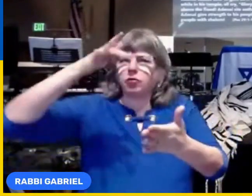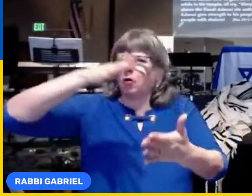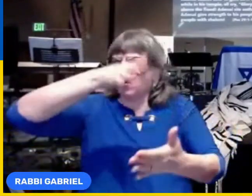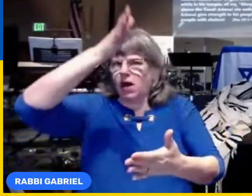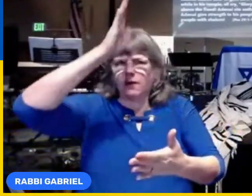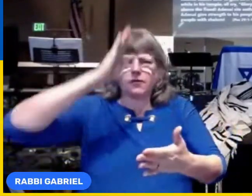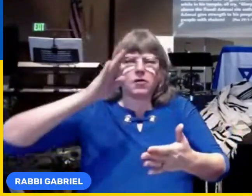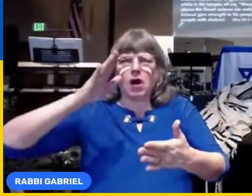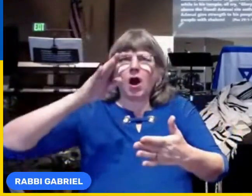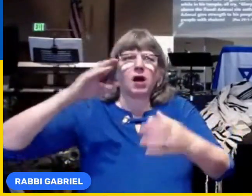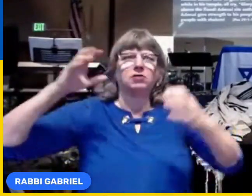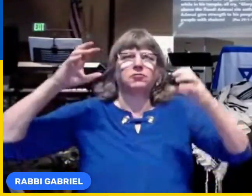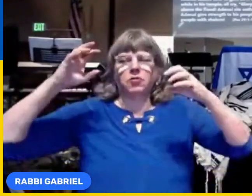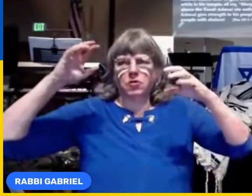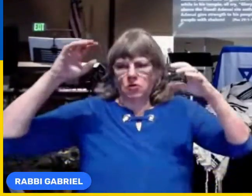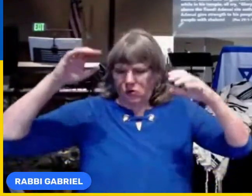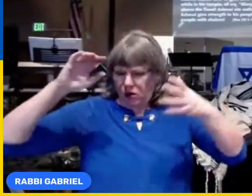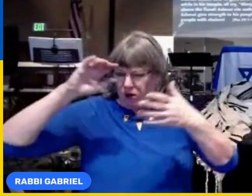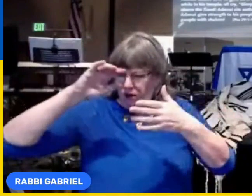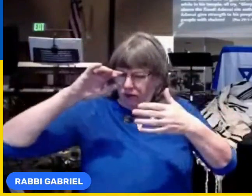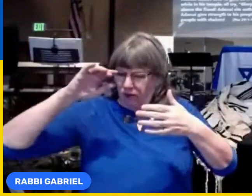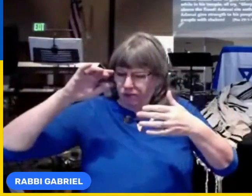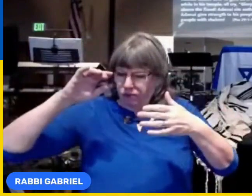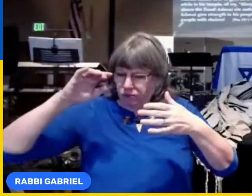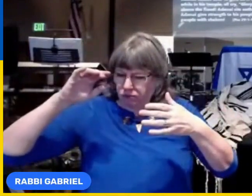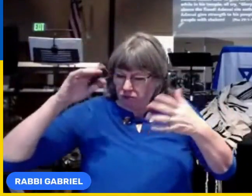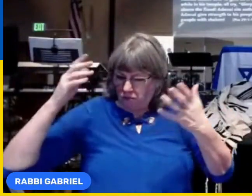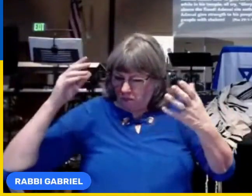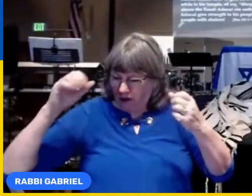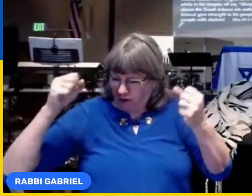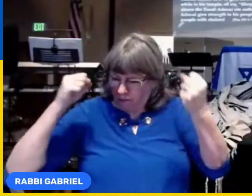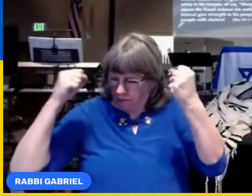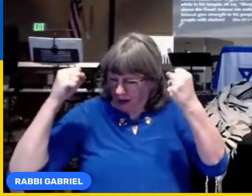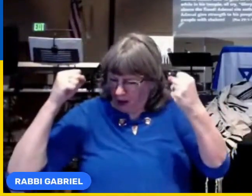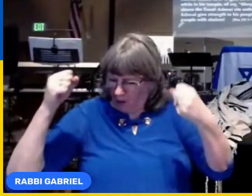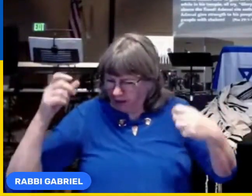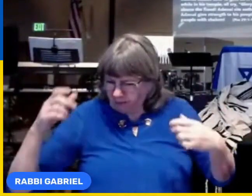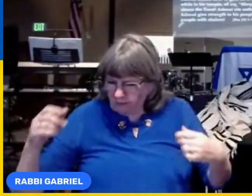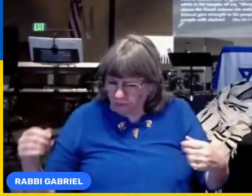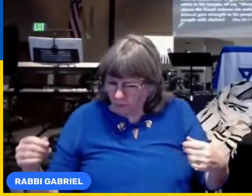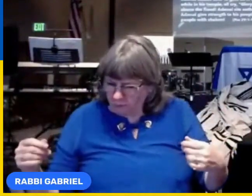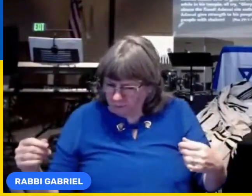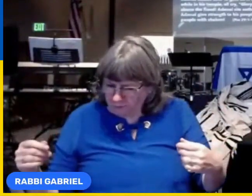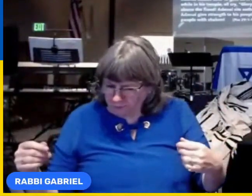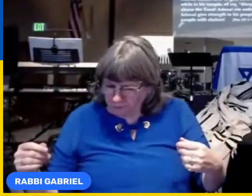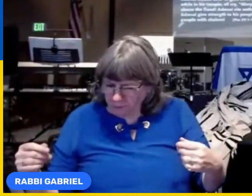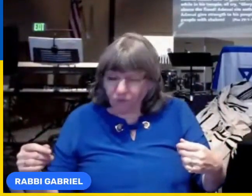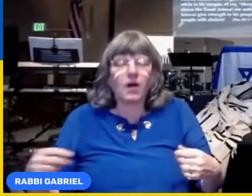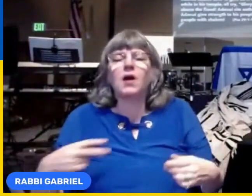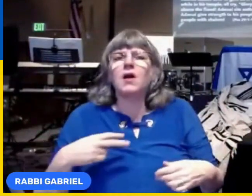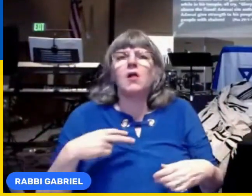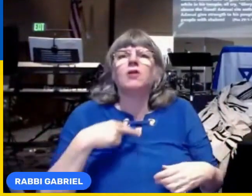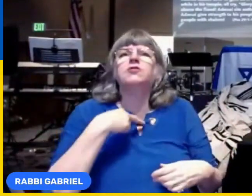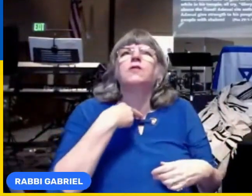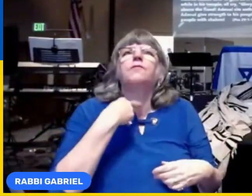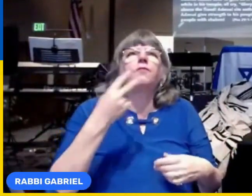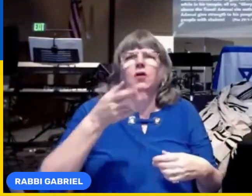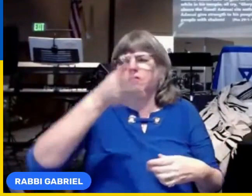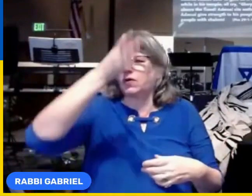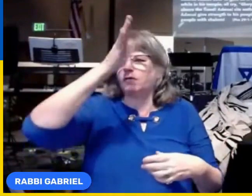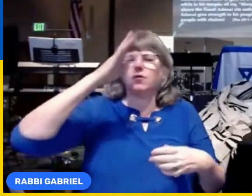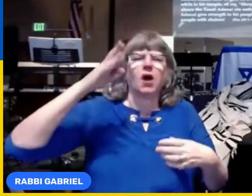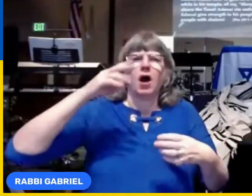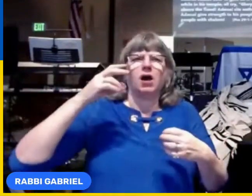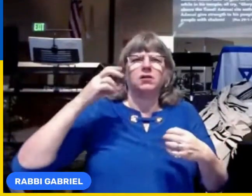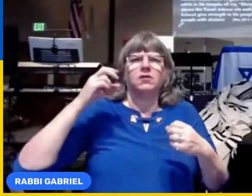Adonai over rushing waters. The voice of Adonai in power. The voice of Adonai in splendor. The voice of